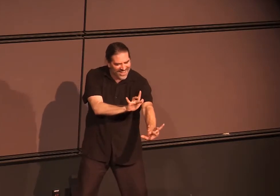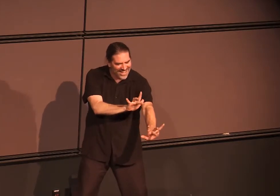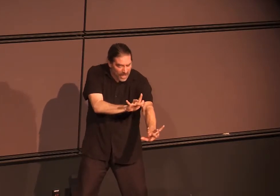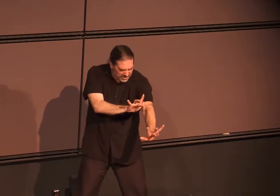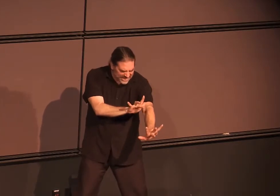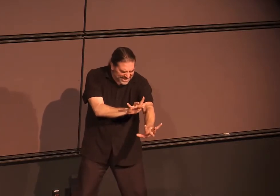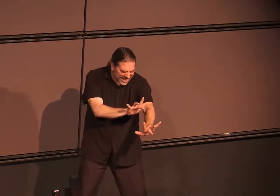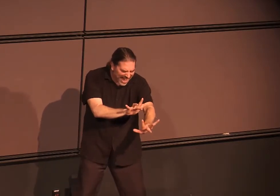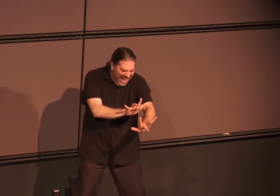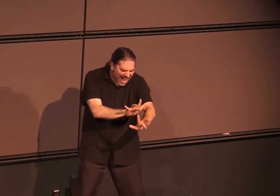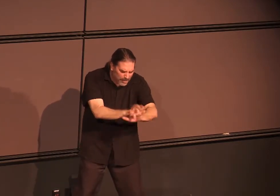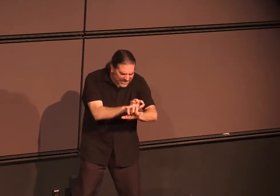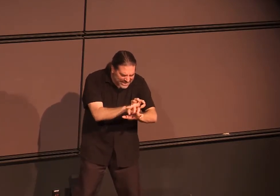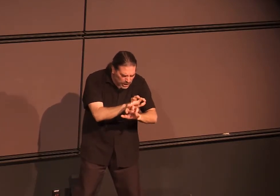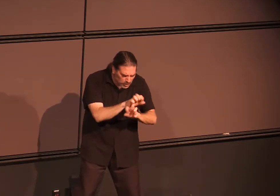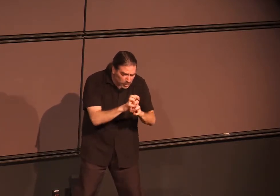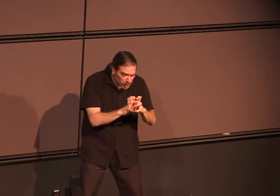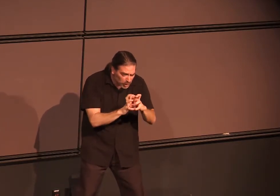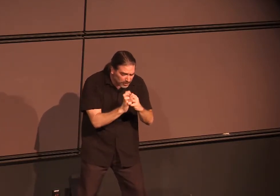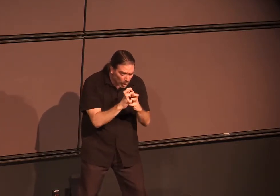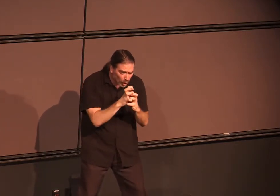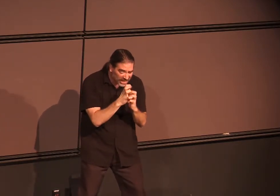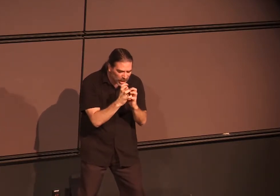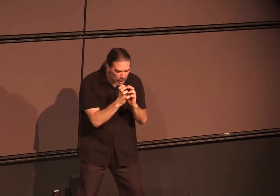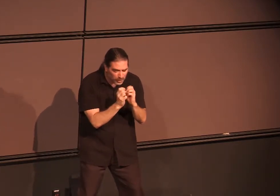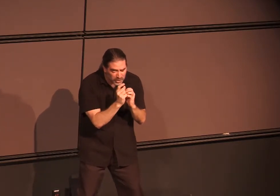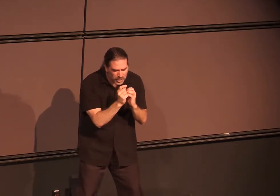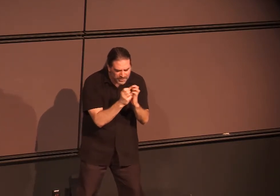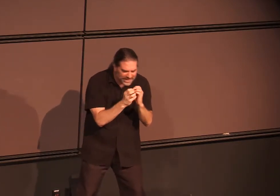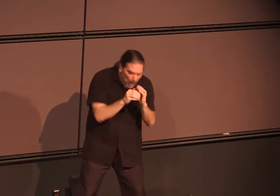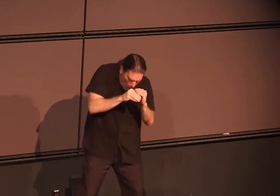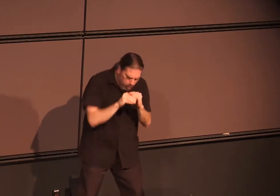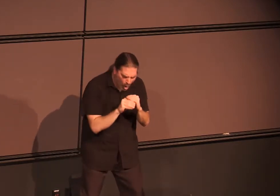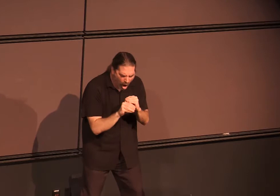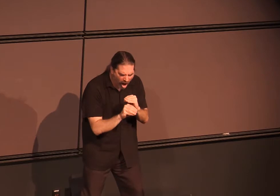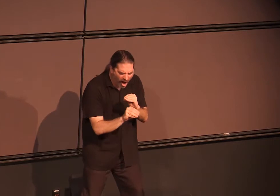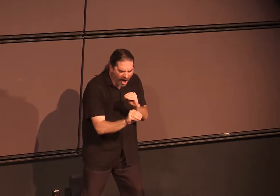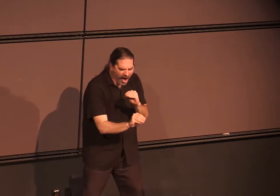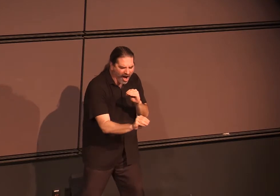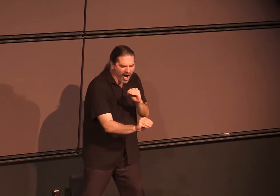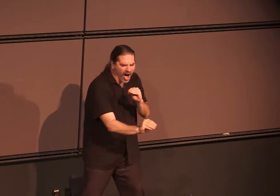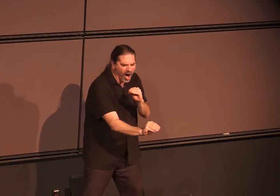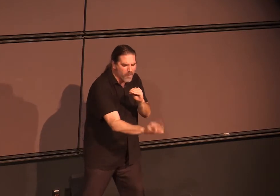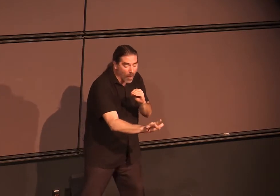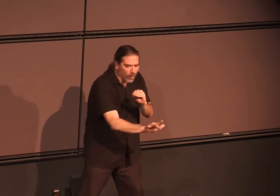the original sun, still giving off that distant sparkle.